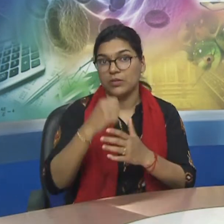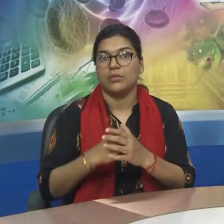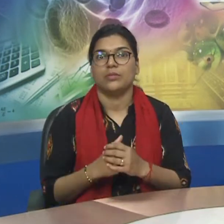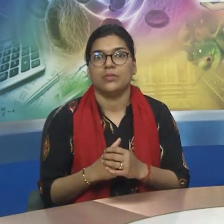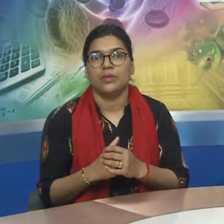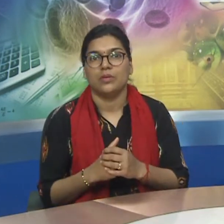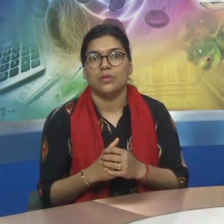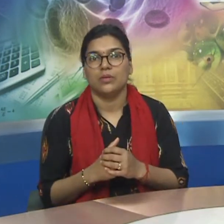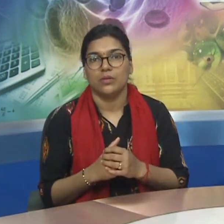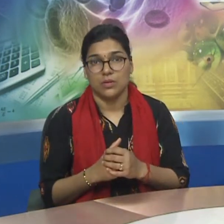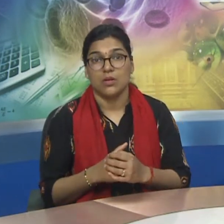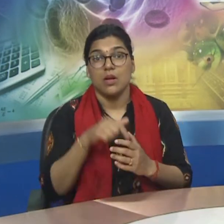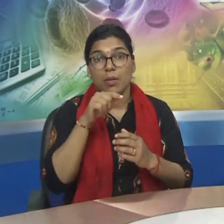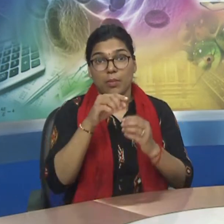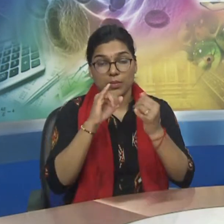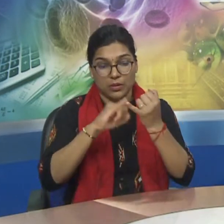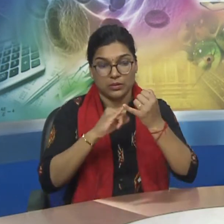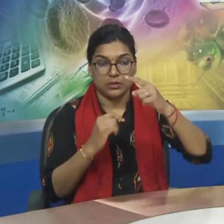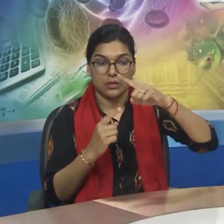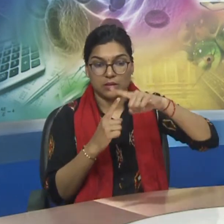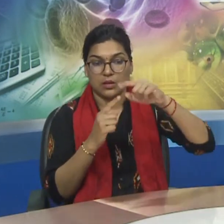Seventh word is